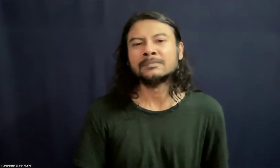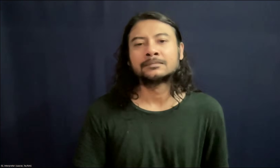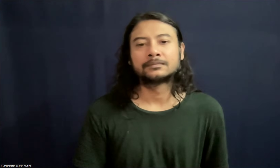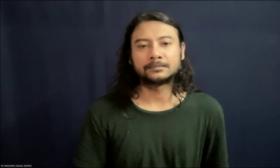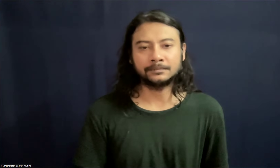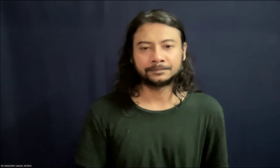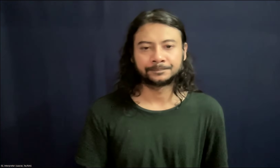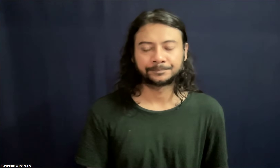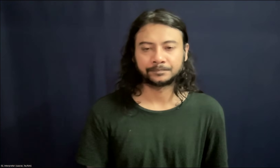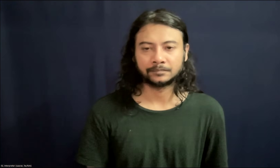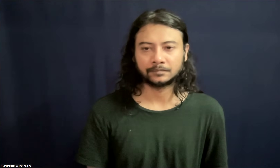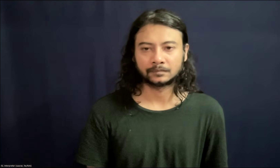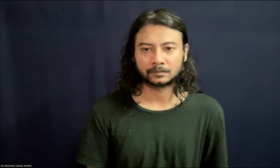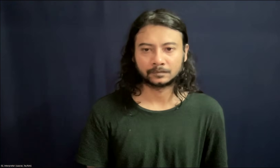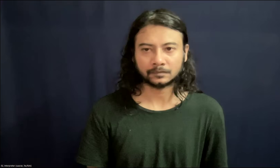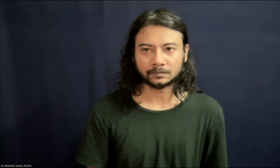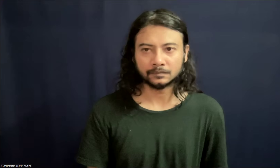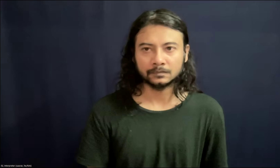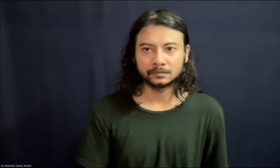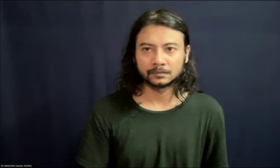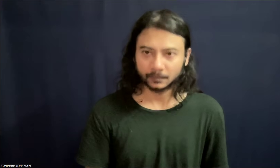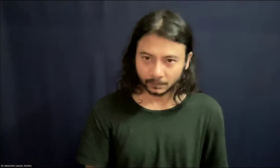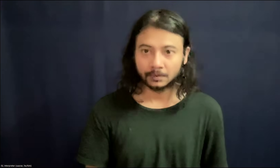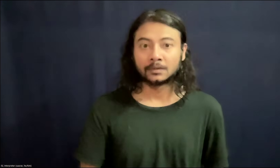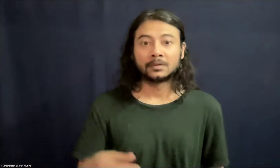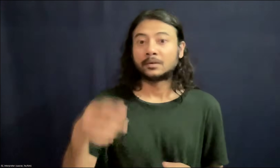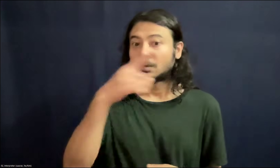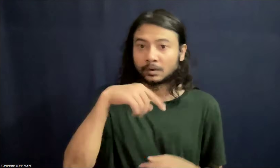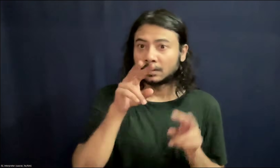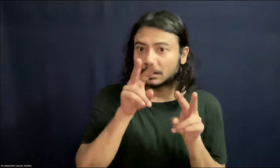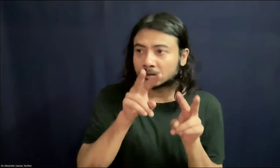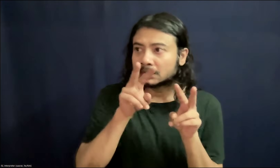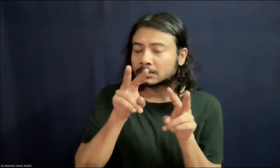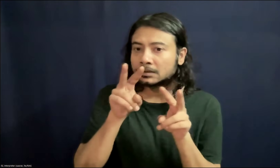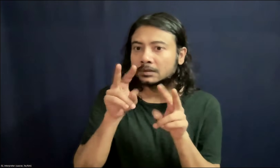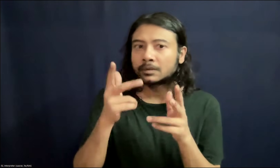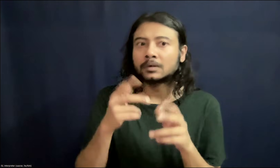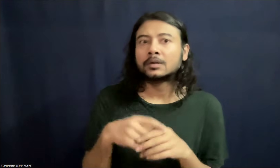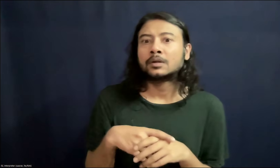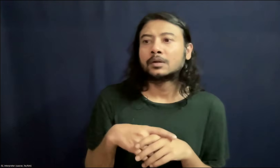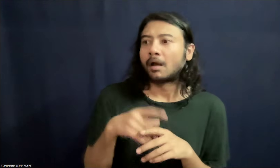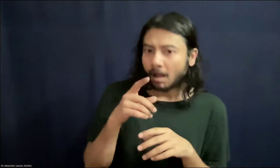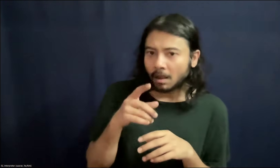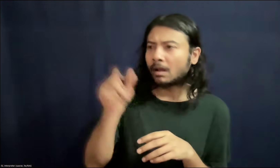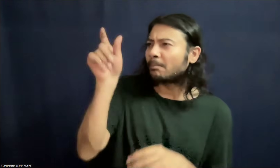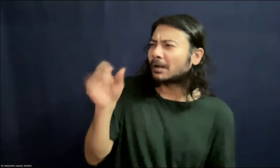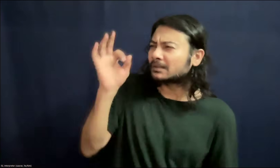So here we'll learn more things that how Krishna, why is he called as Purushottam?